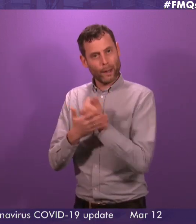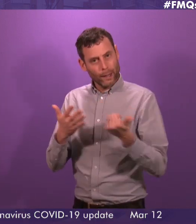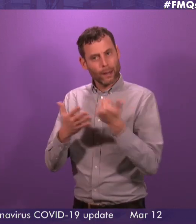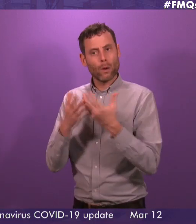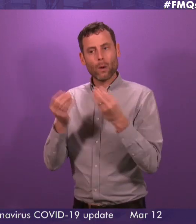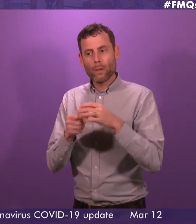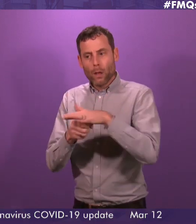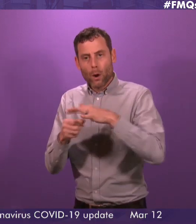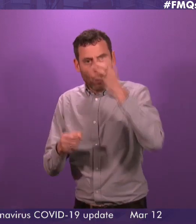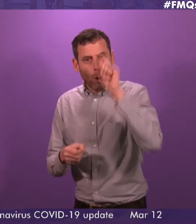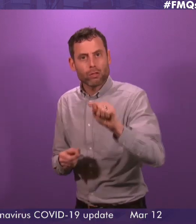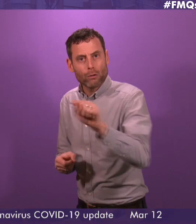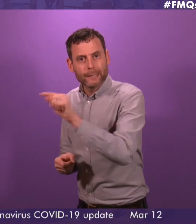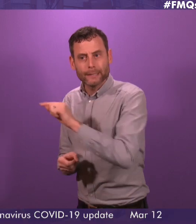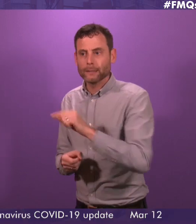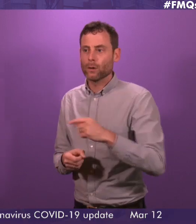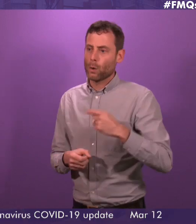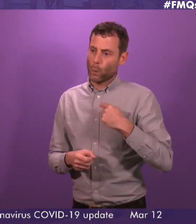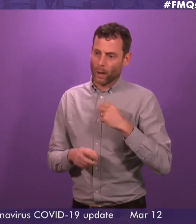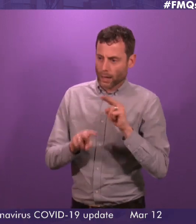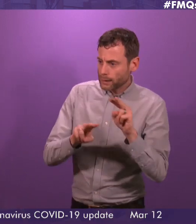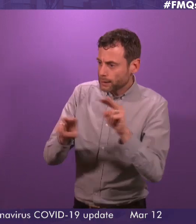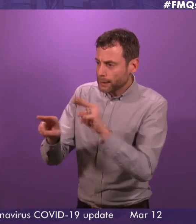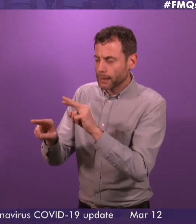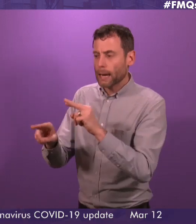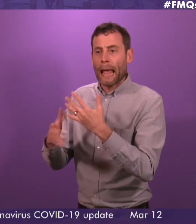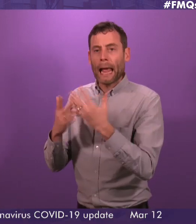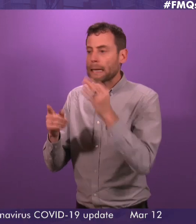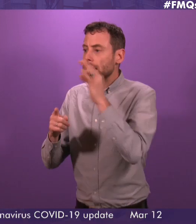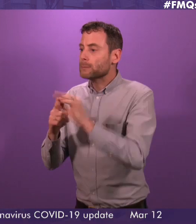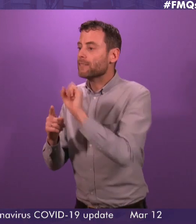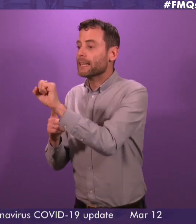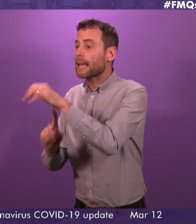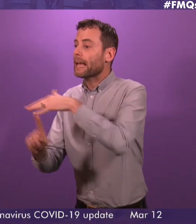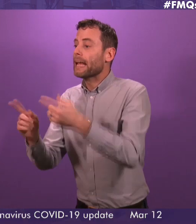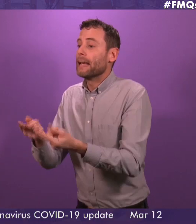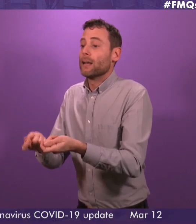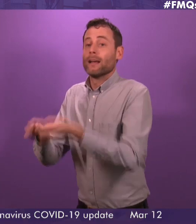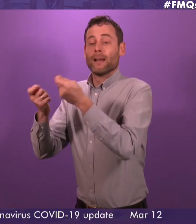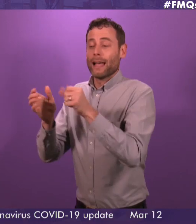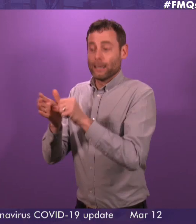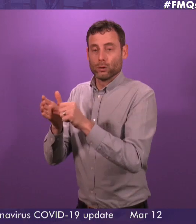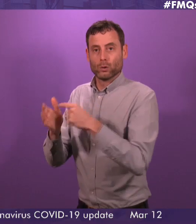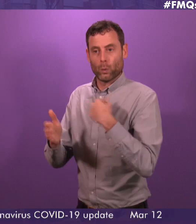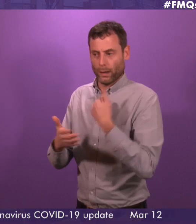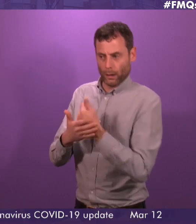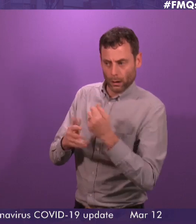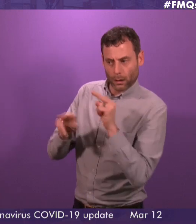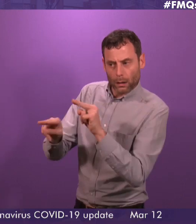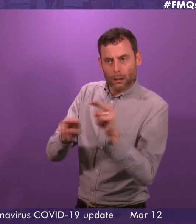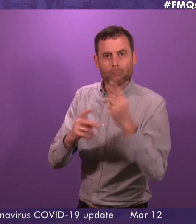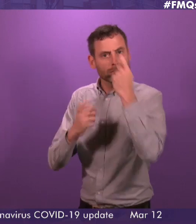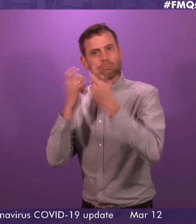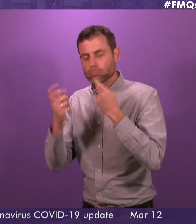taking account of any specific issues that they are raising with us. Thank you. Jeremy Balfour, to be followed by Willie Coffey. Thank you, Presiding